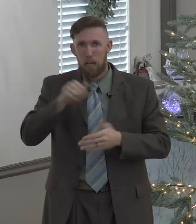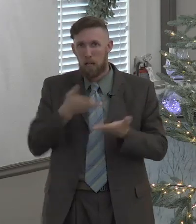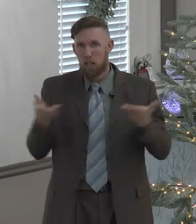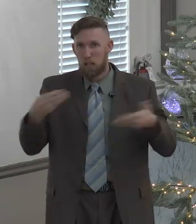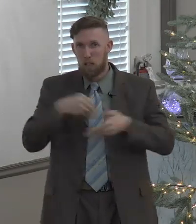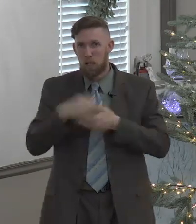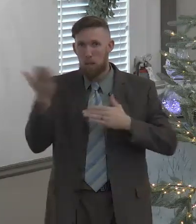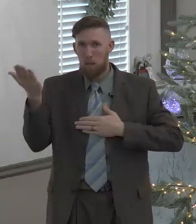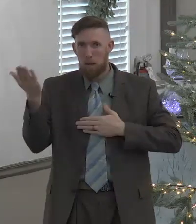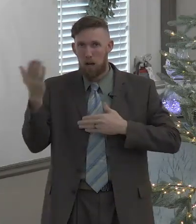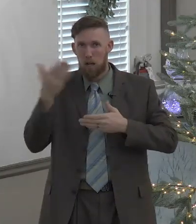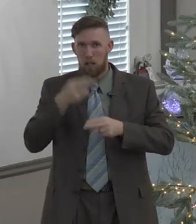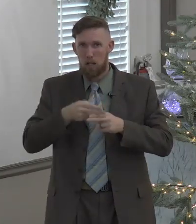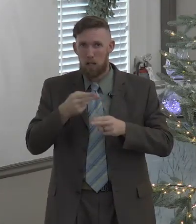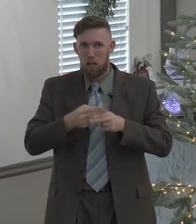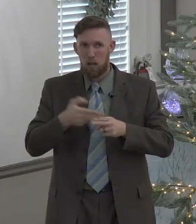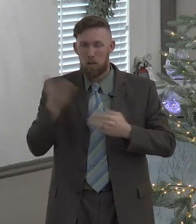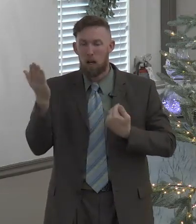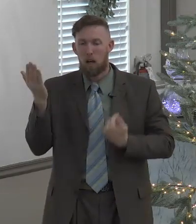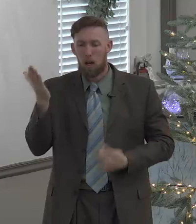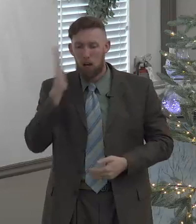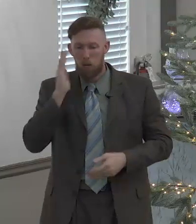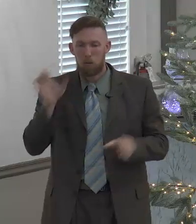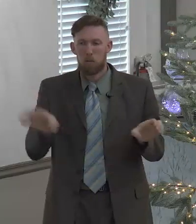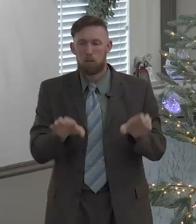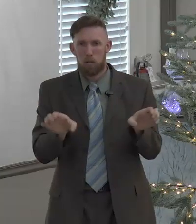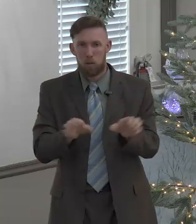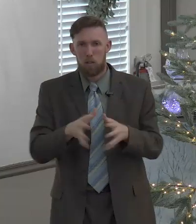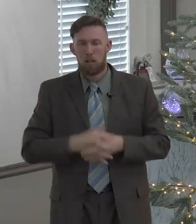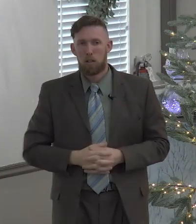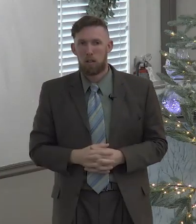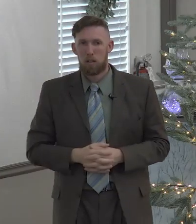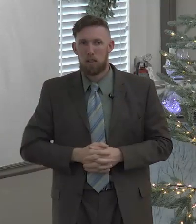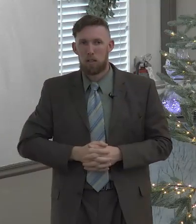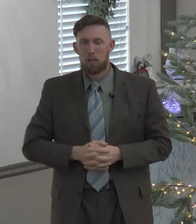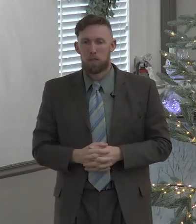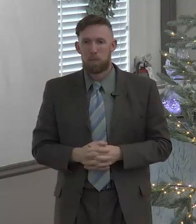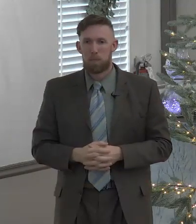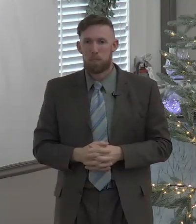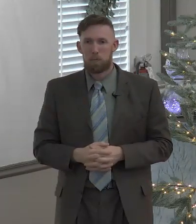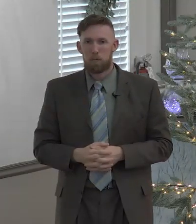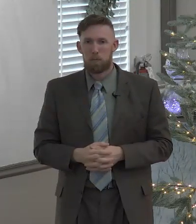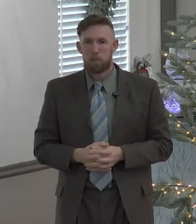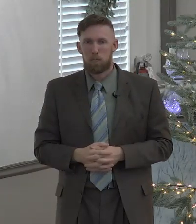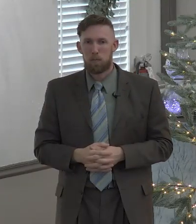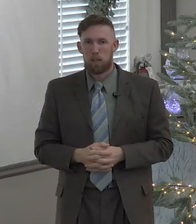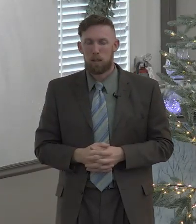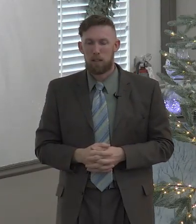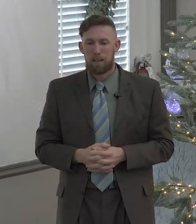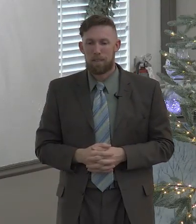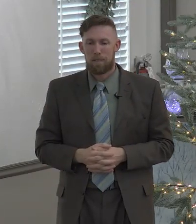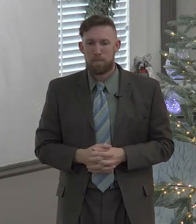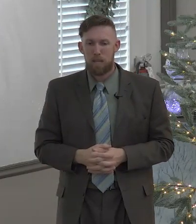has already been identified as whatever it would be that would glorify the Father through the Son.